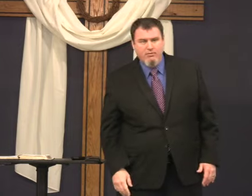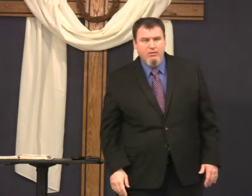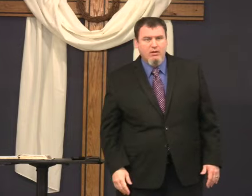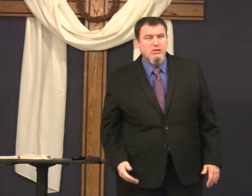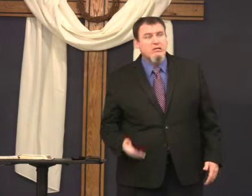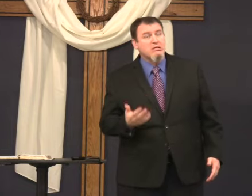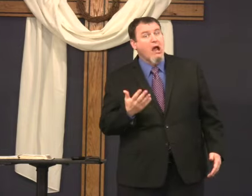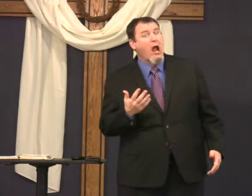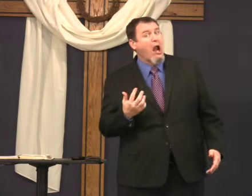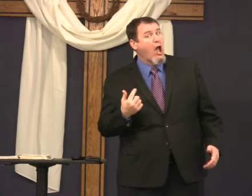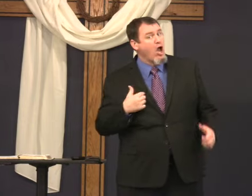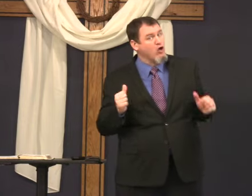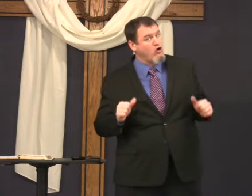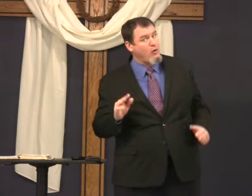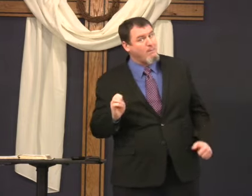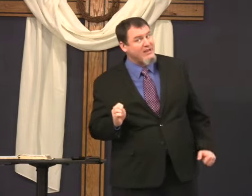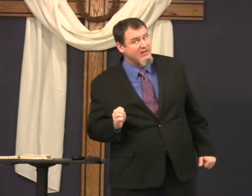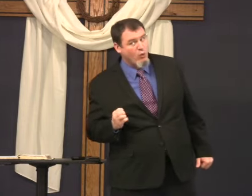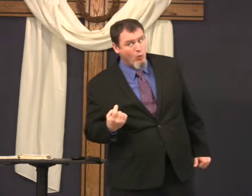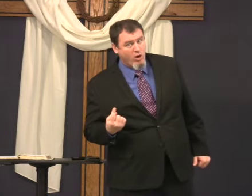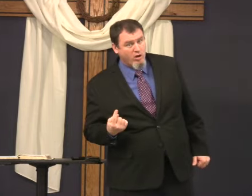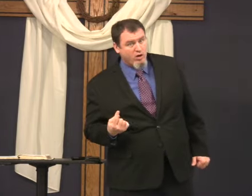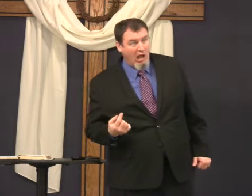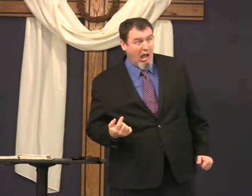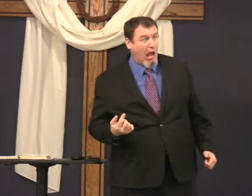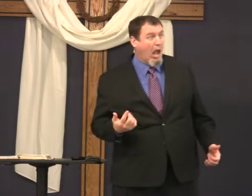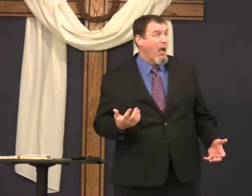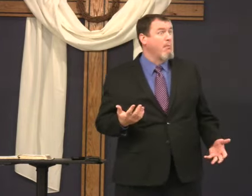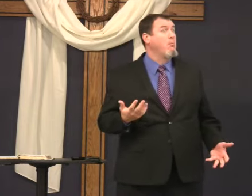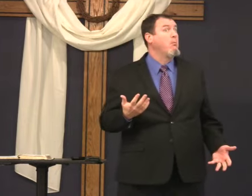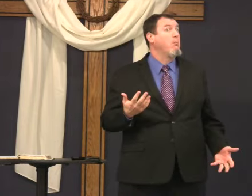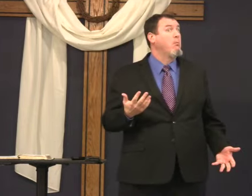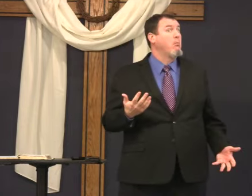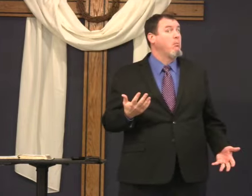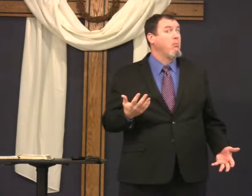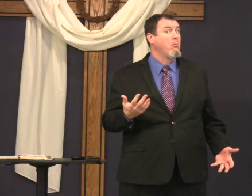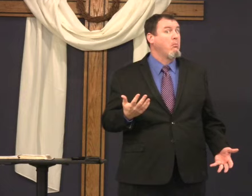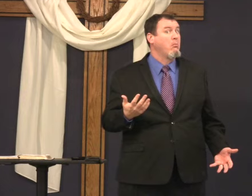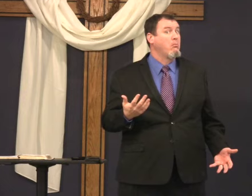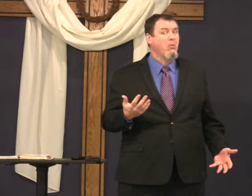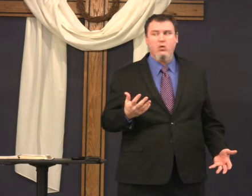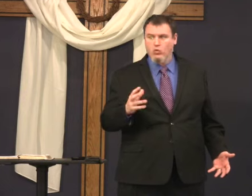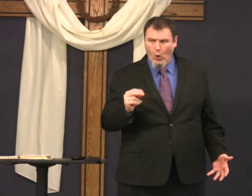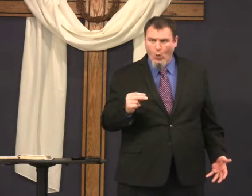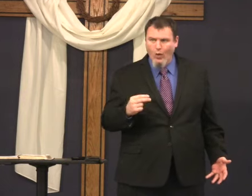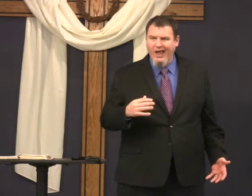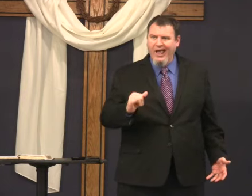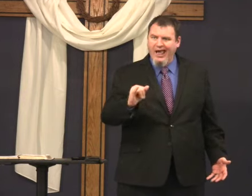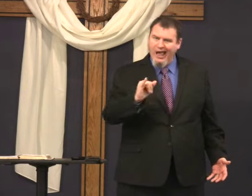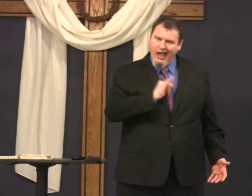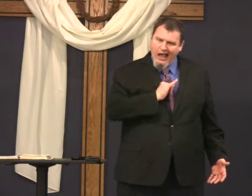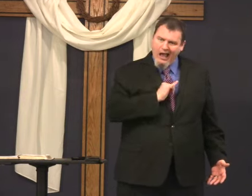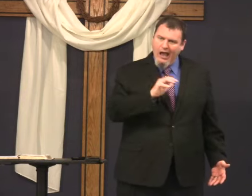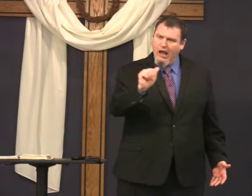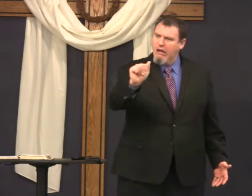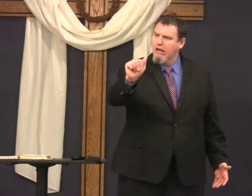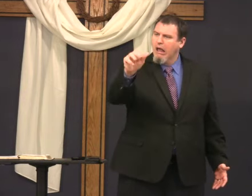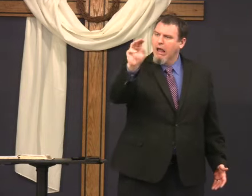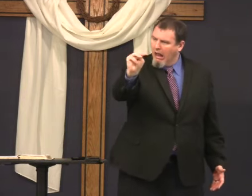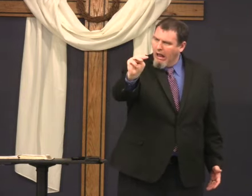maybe I am, not I could be one of. No, I